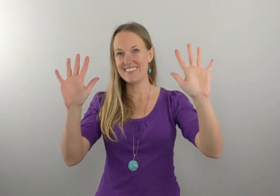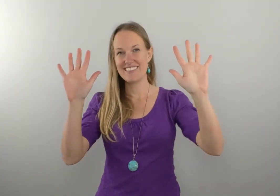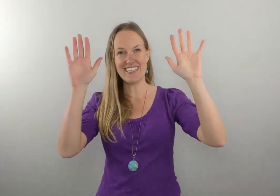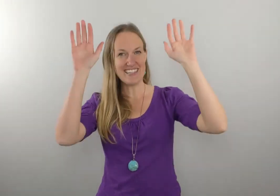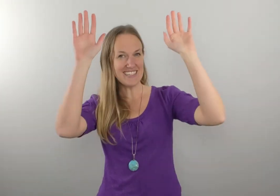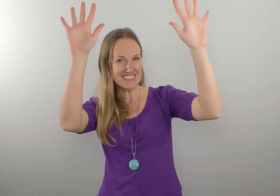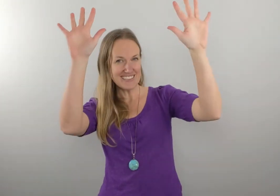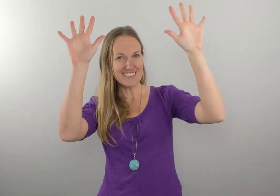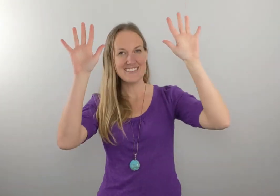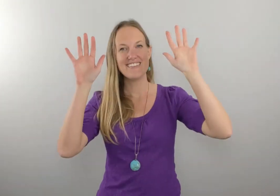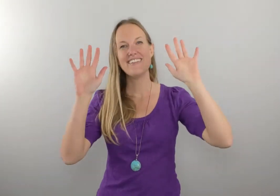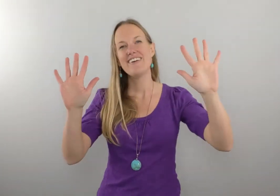like this.